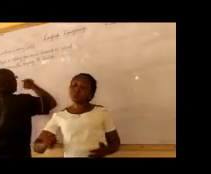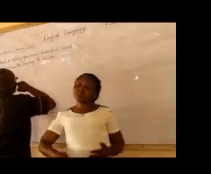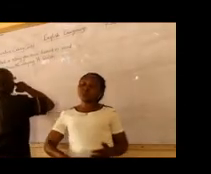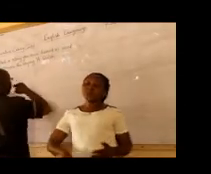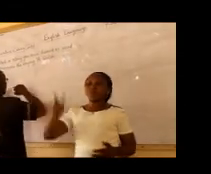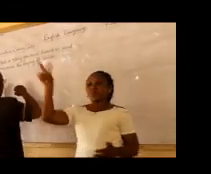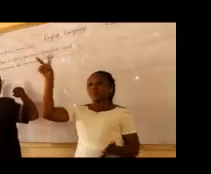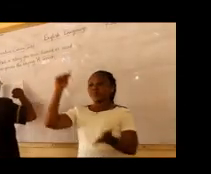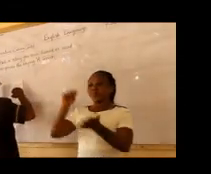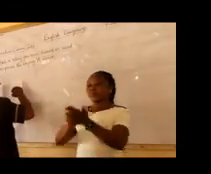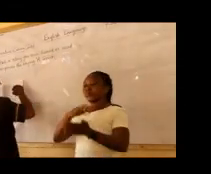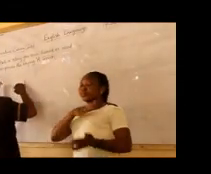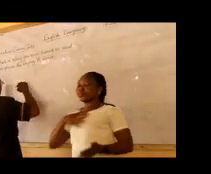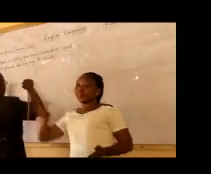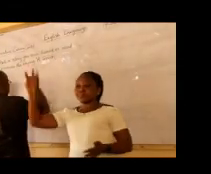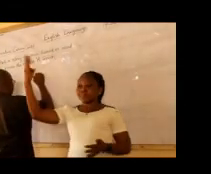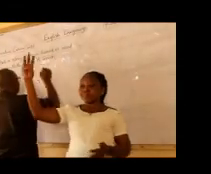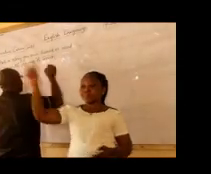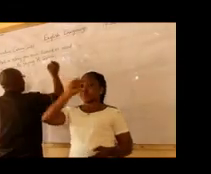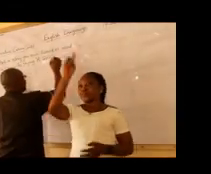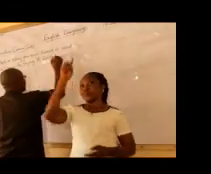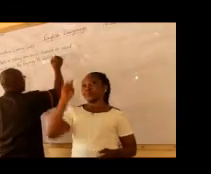2016 question.